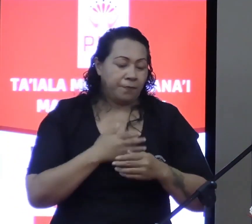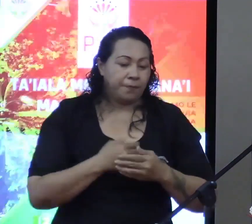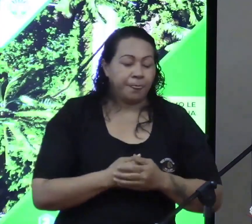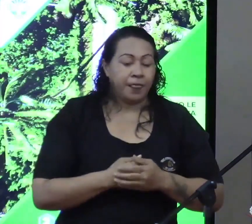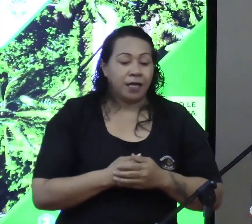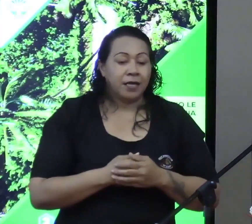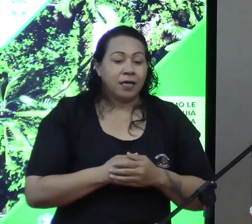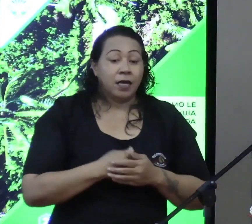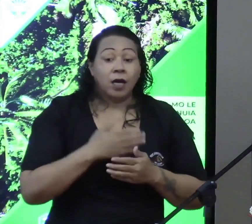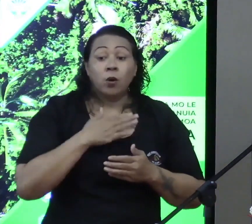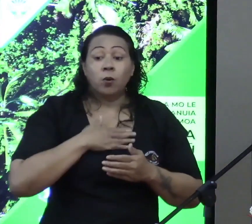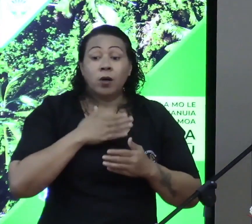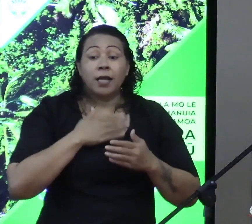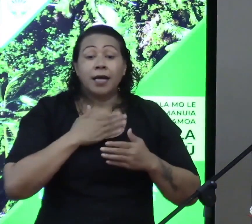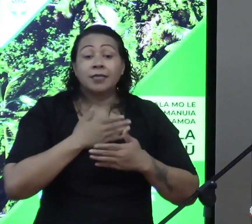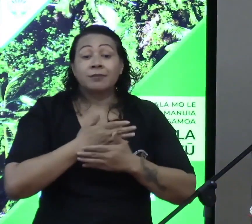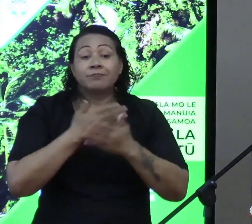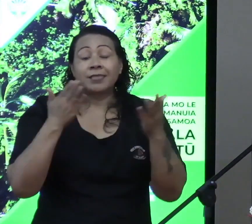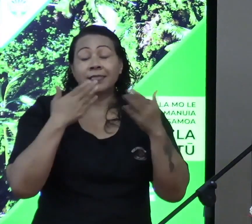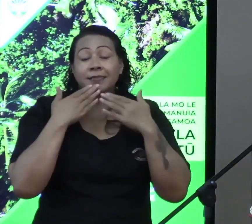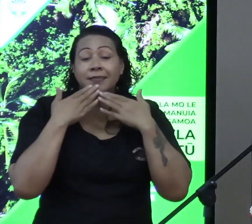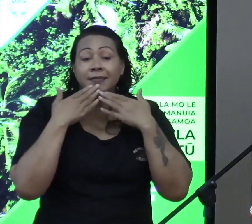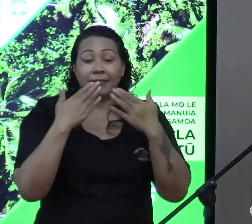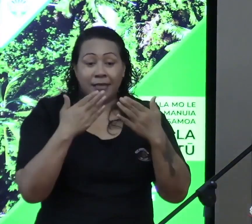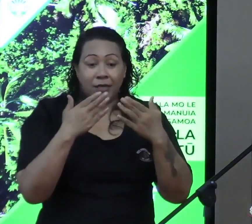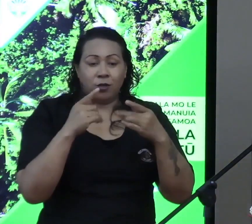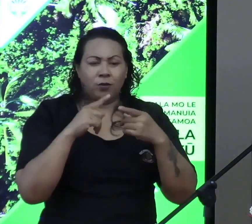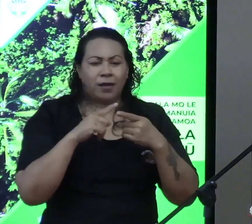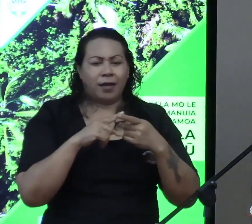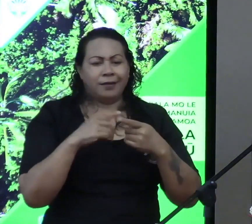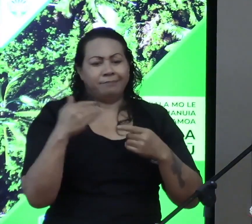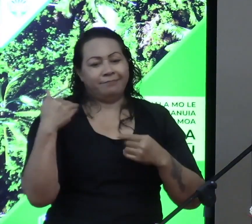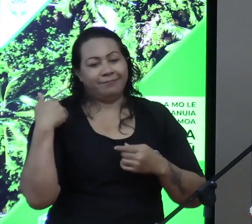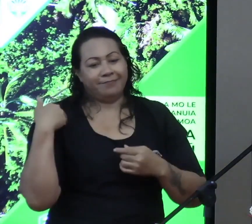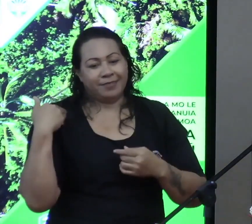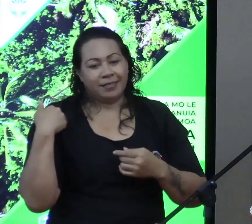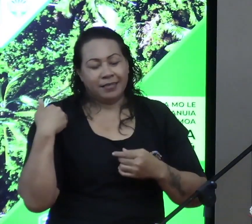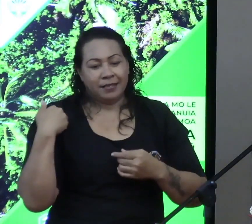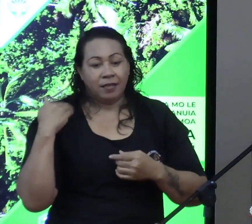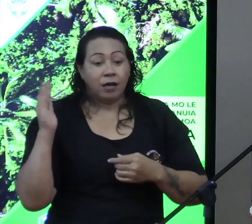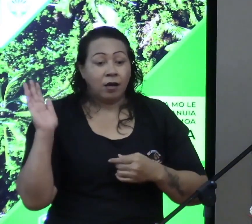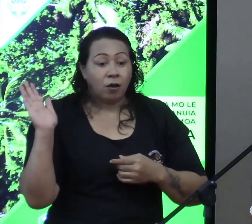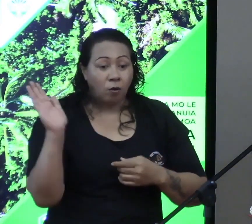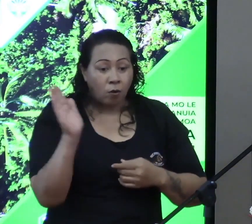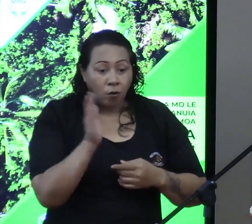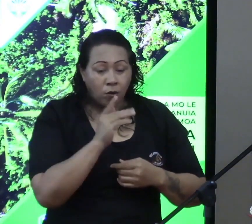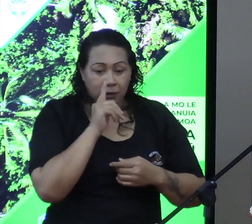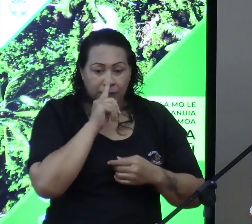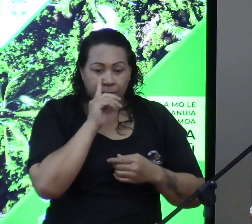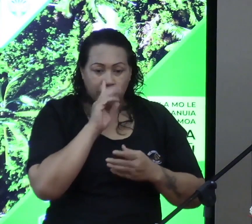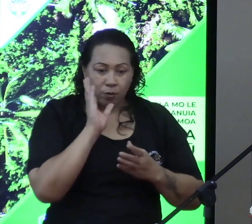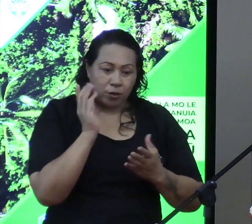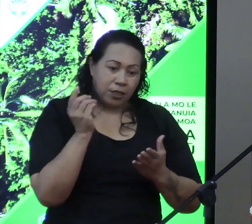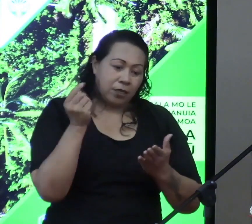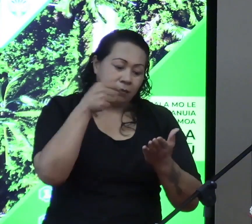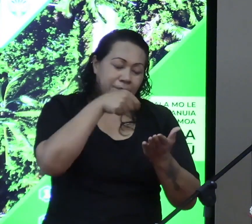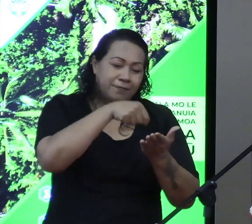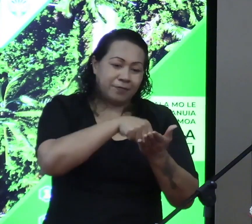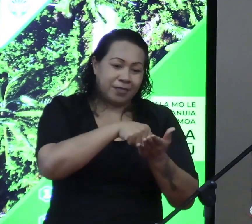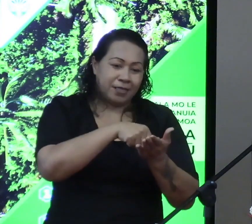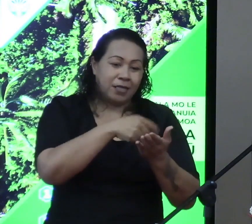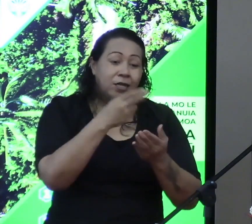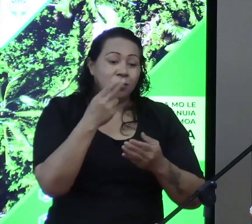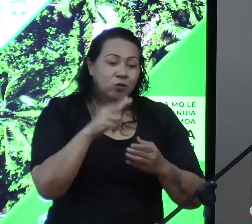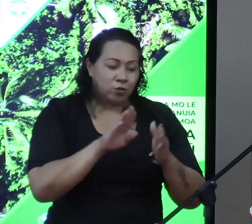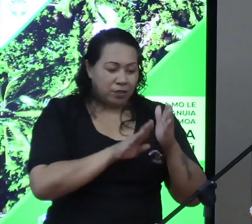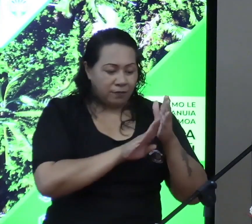I would like to express my gratitude and acknowledge all who have contributed to the development of